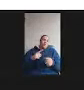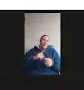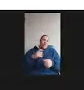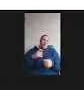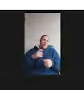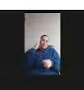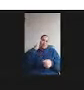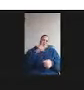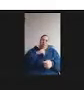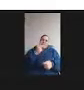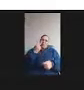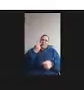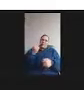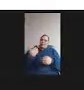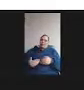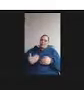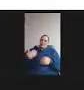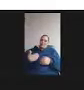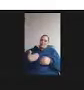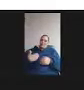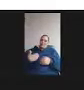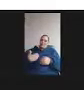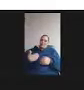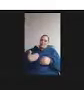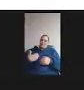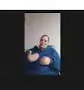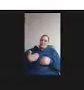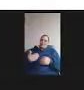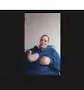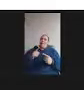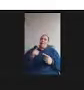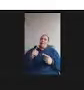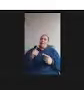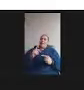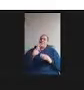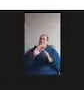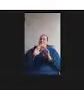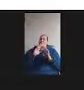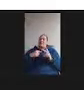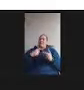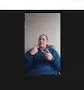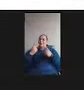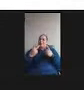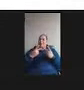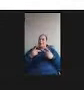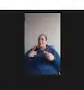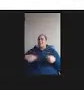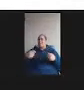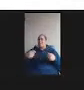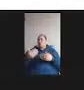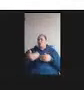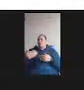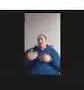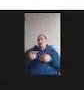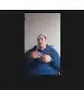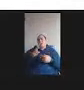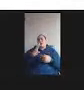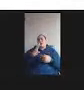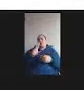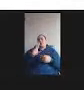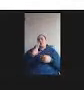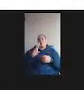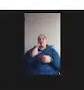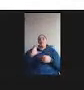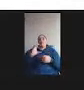seeing when we look at the statistics about the spending trend of WCPP. Thank you,